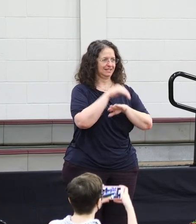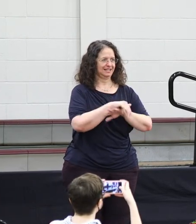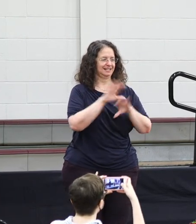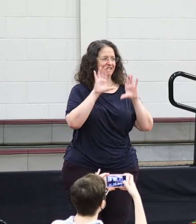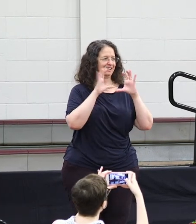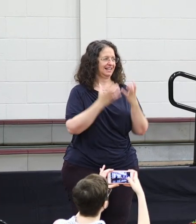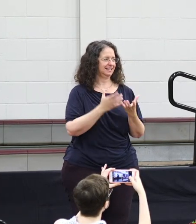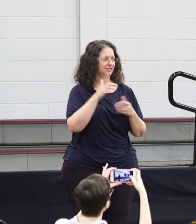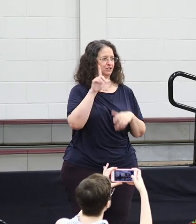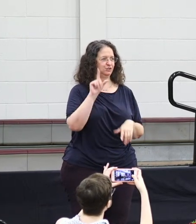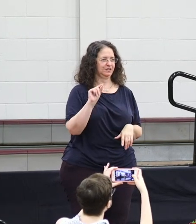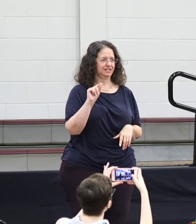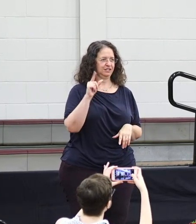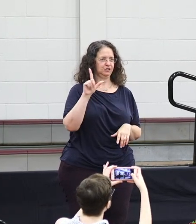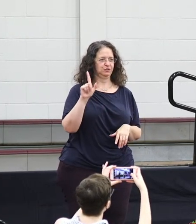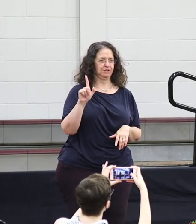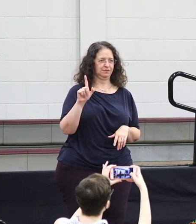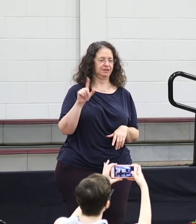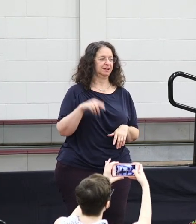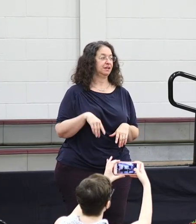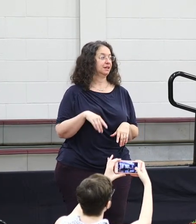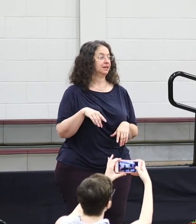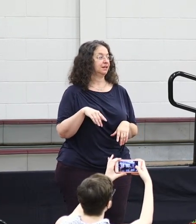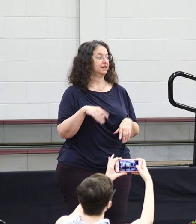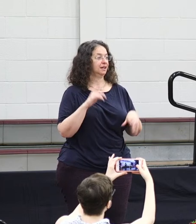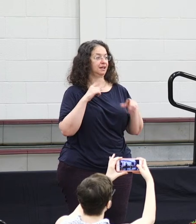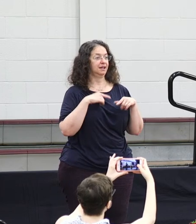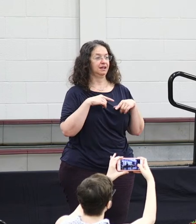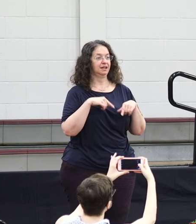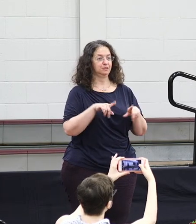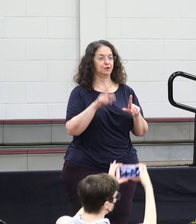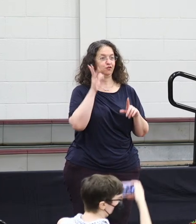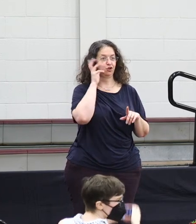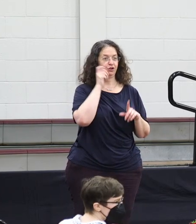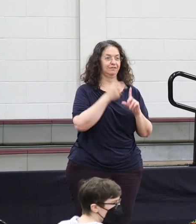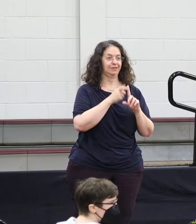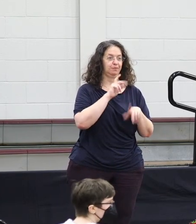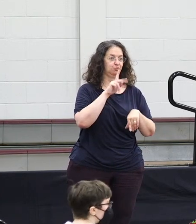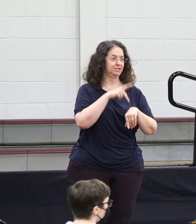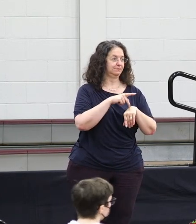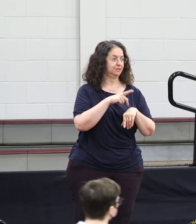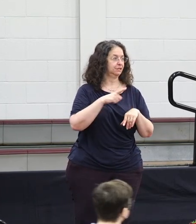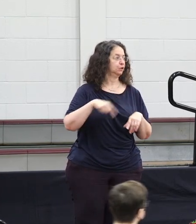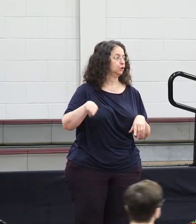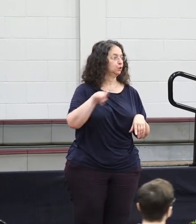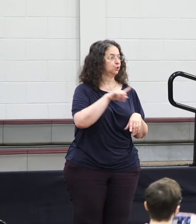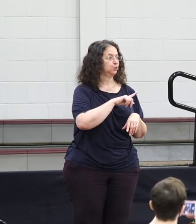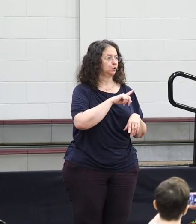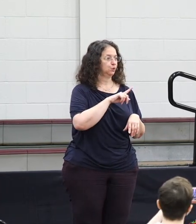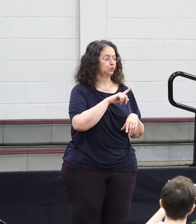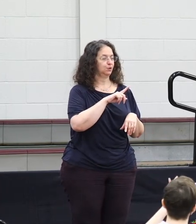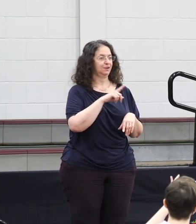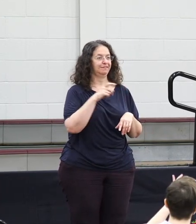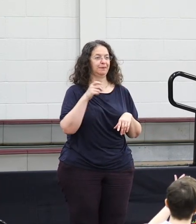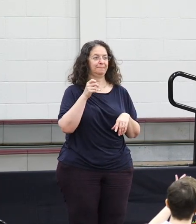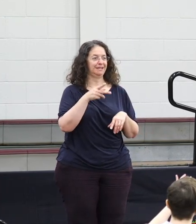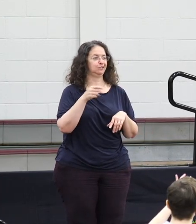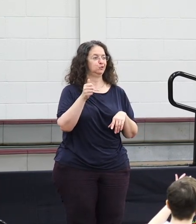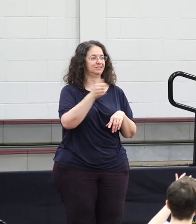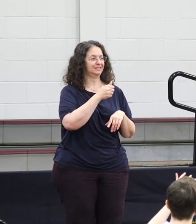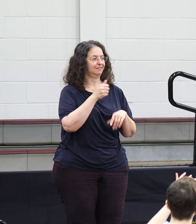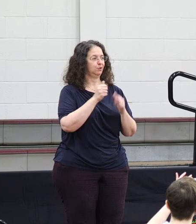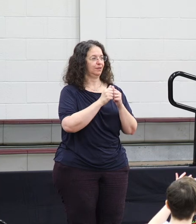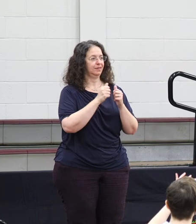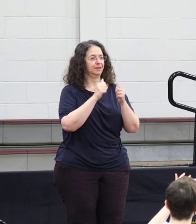of 2021. And as we have heard from your principal, you have outdone yourselves with